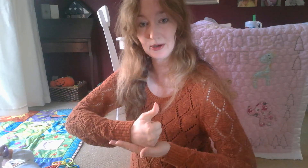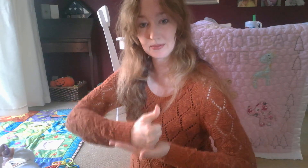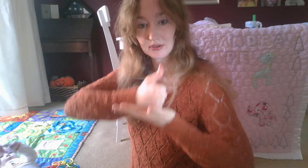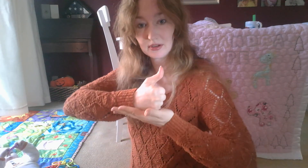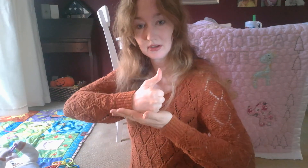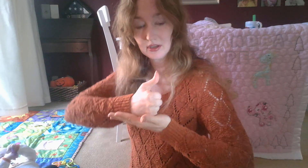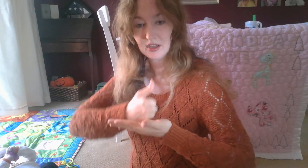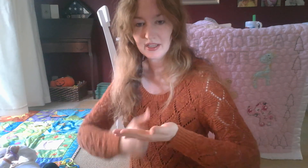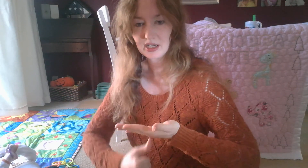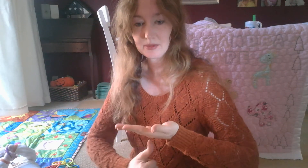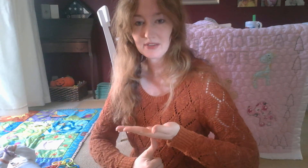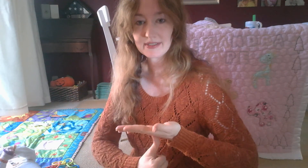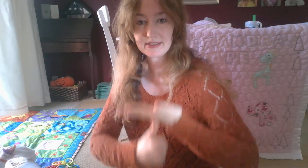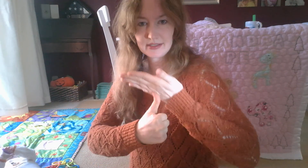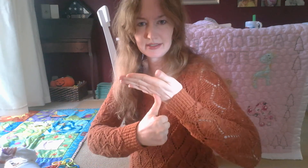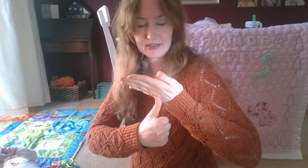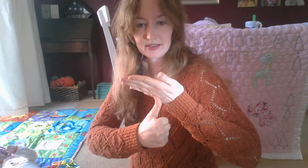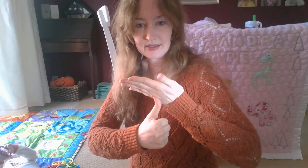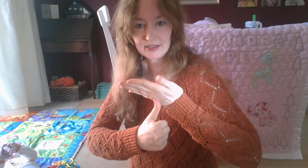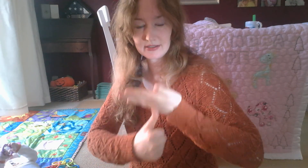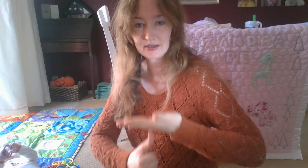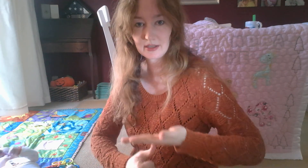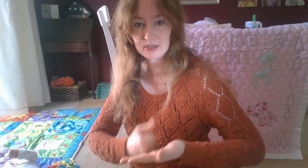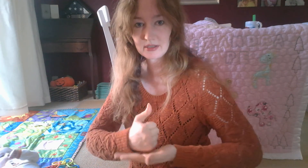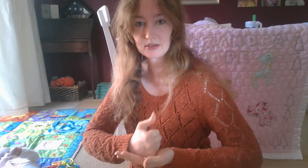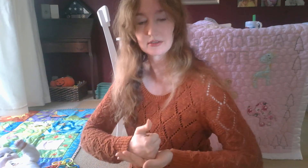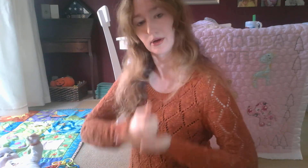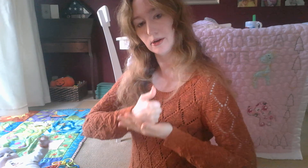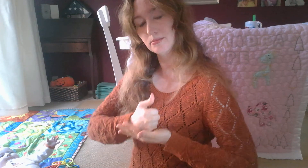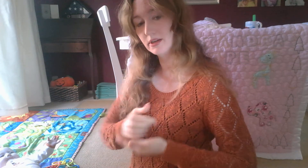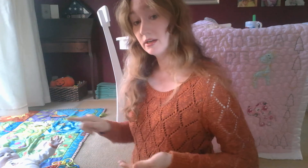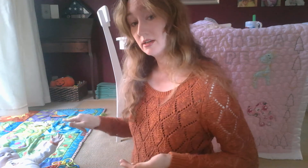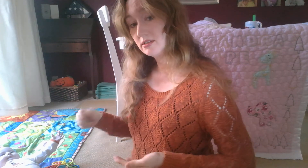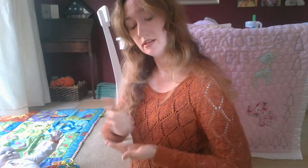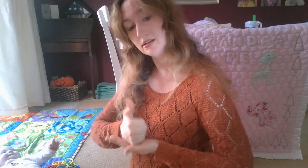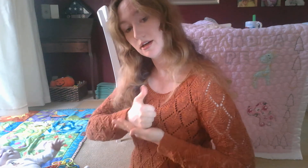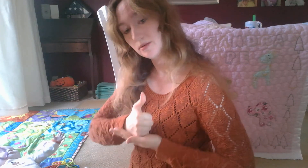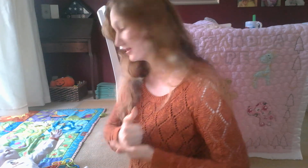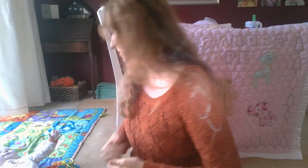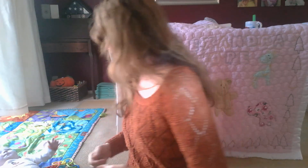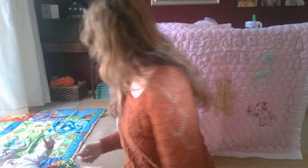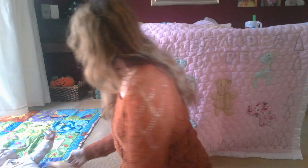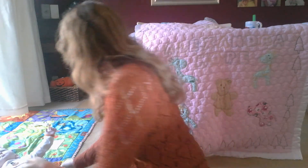help. I believe assist is this. The thumb is under. So she helps.